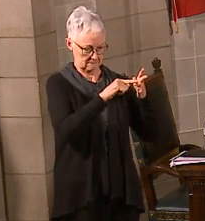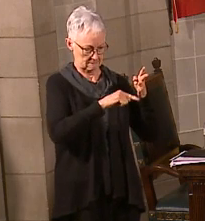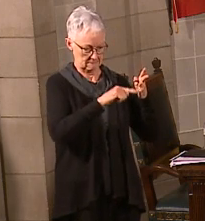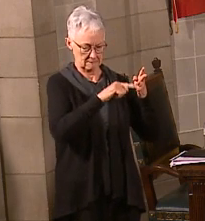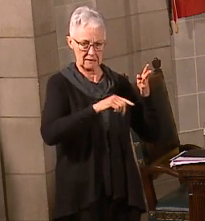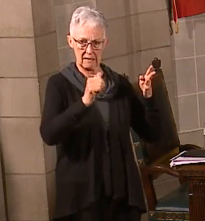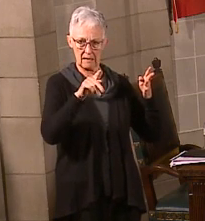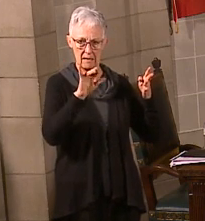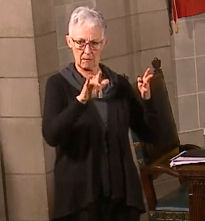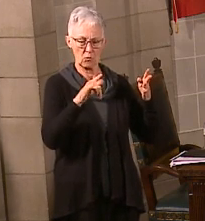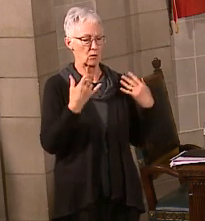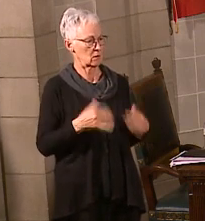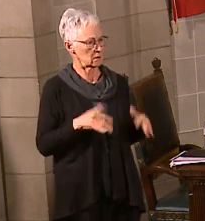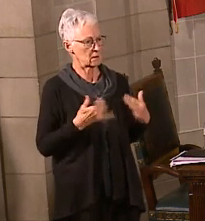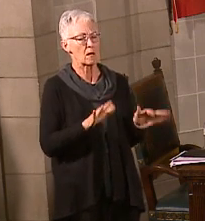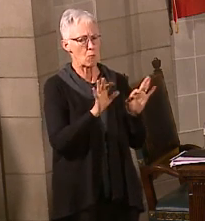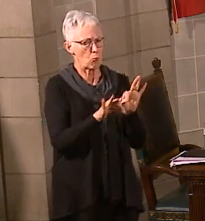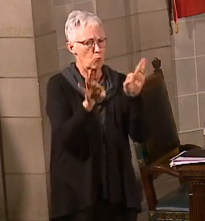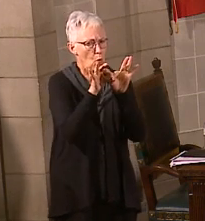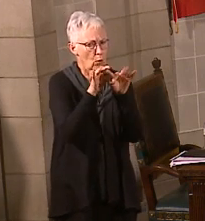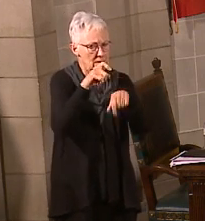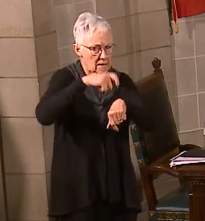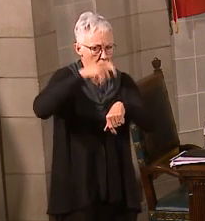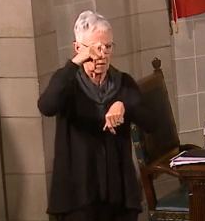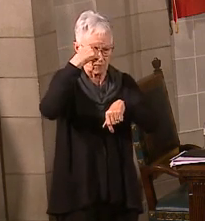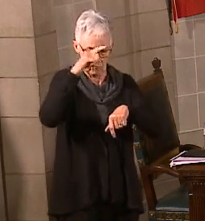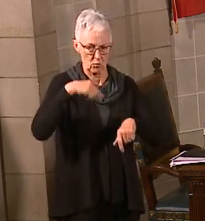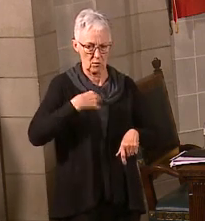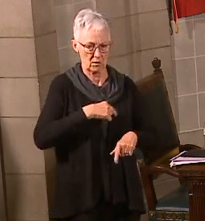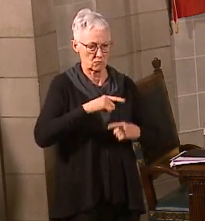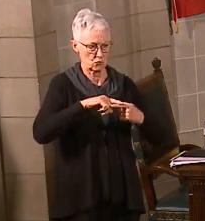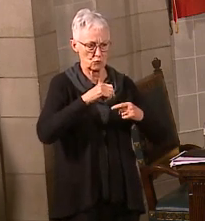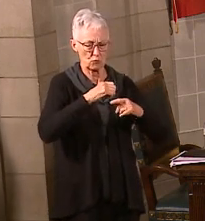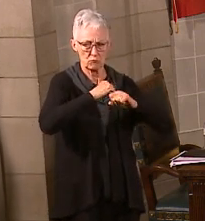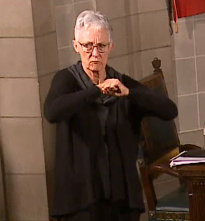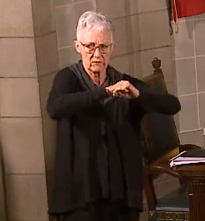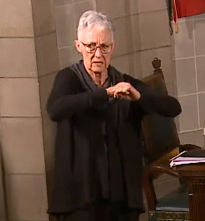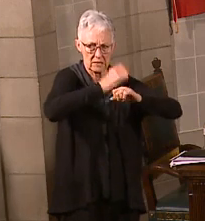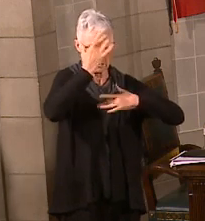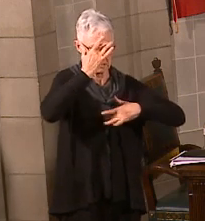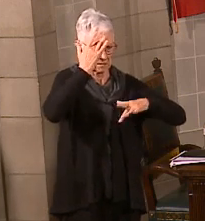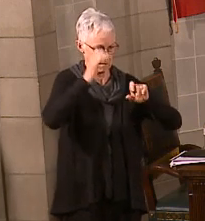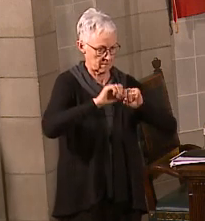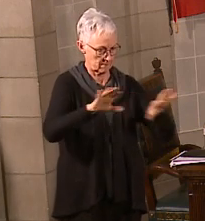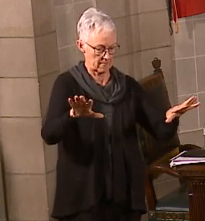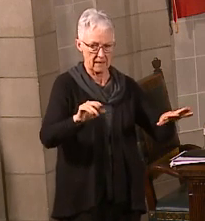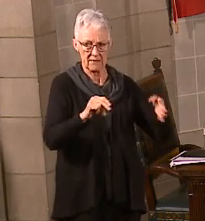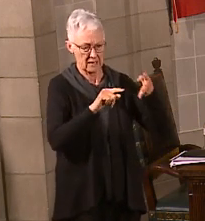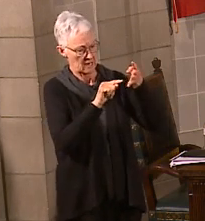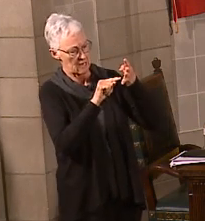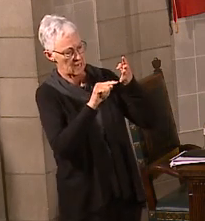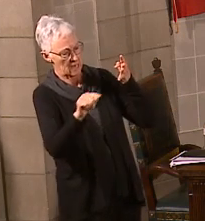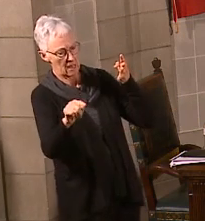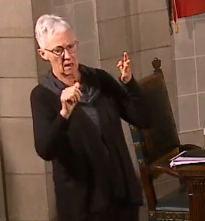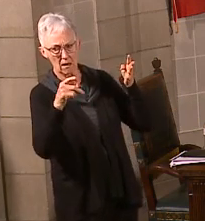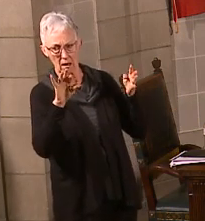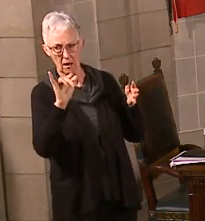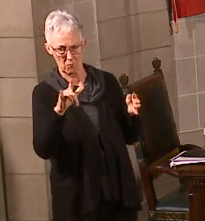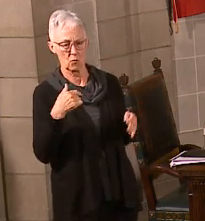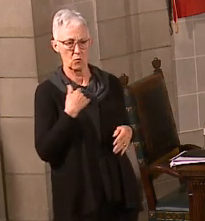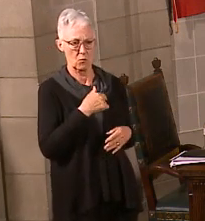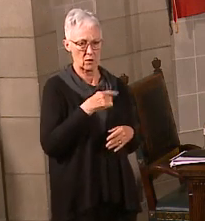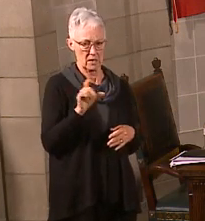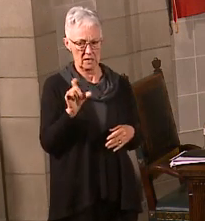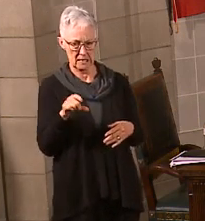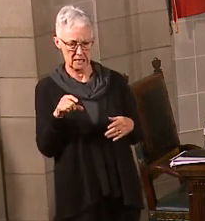sticking with that plan through the end of April. And as we, approach the end of April here, we are going to be looking at, are there things we can do to restrict